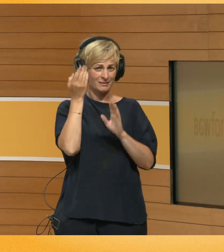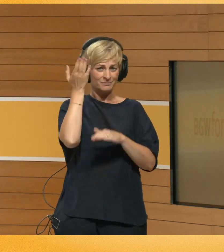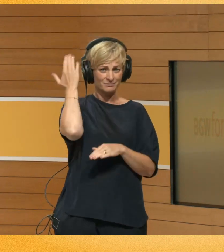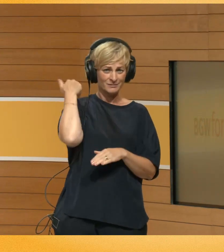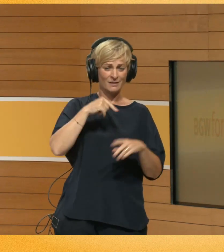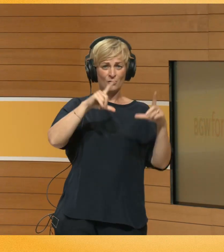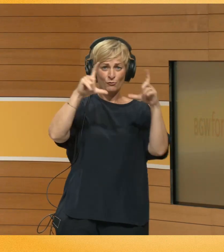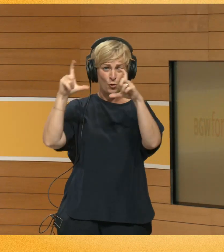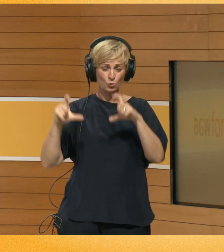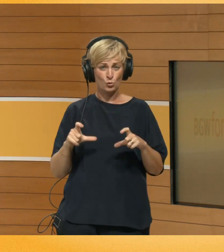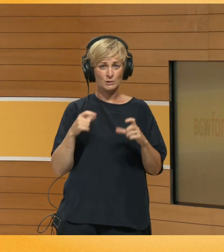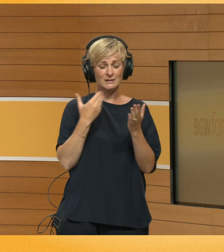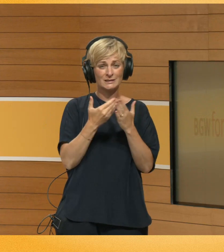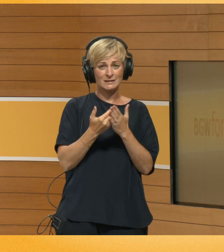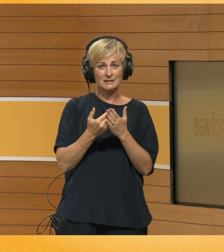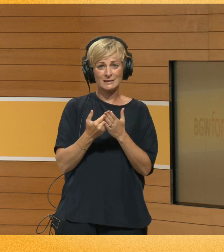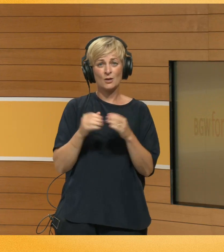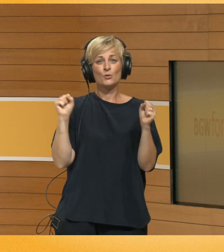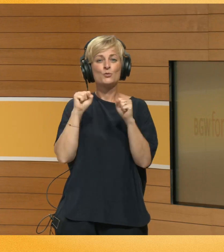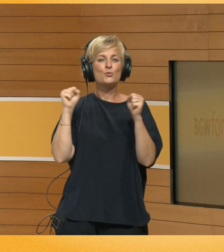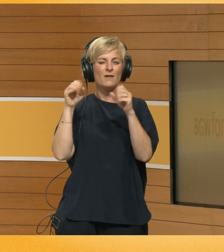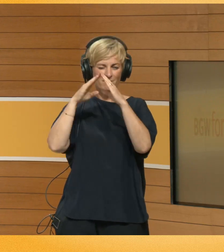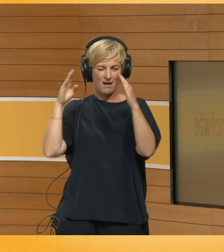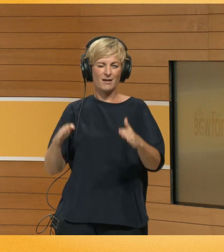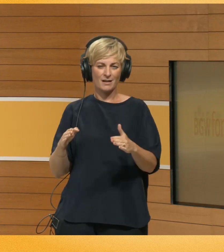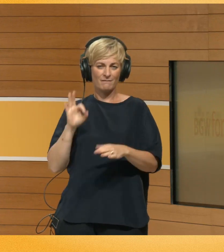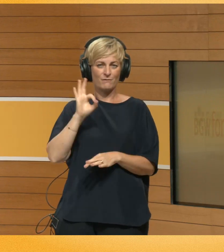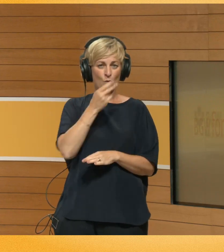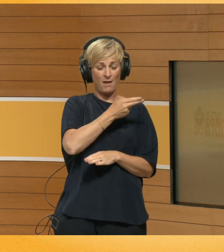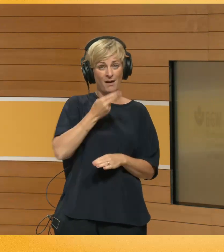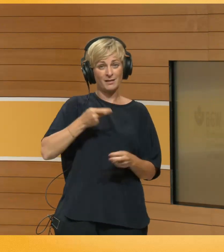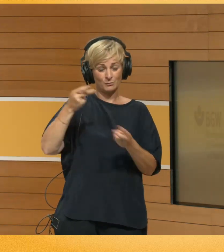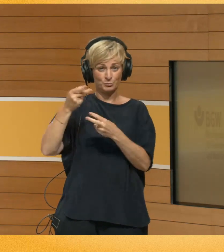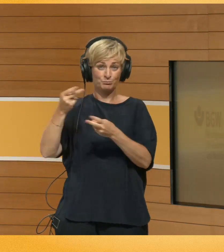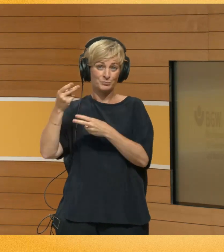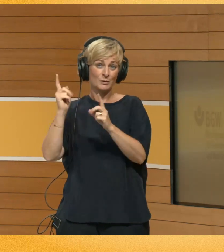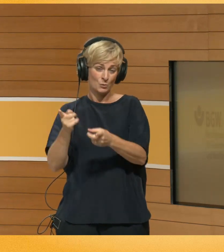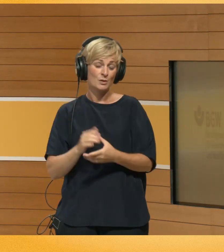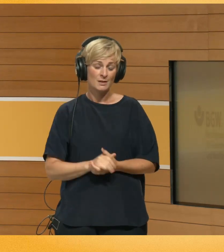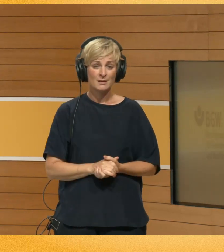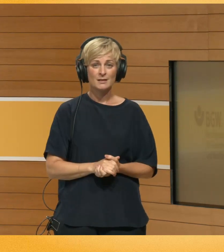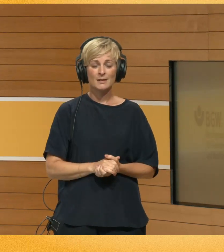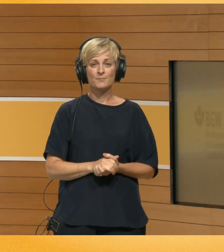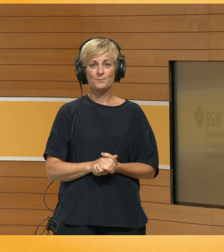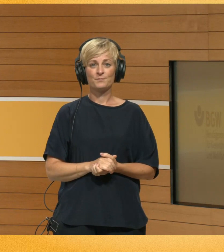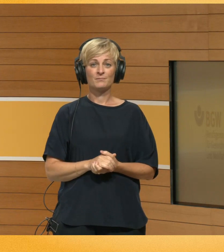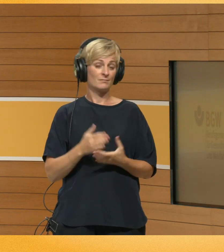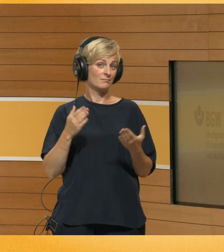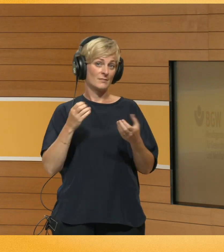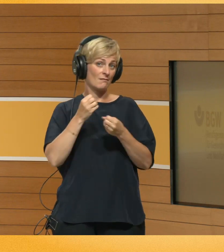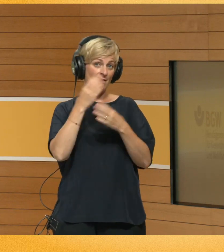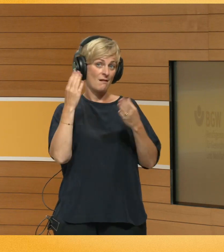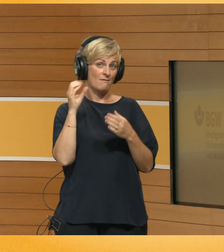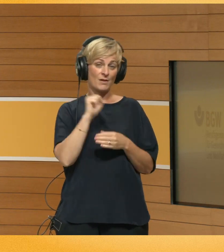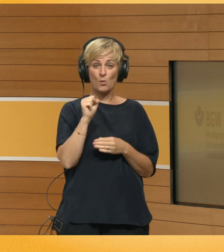States or in Italy, because the morgues were full and people didn't really know what to do. But I don't think we often